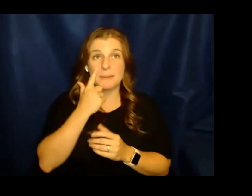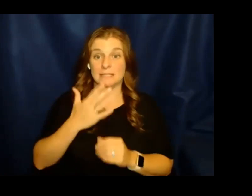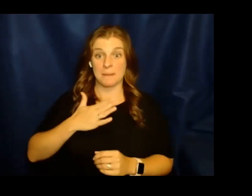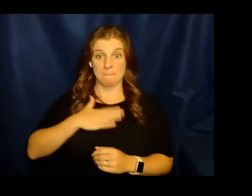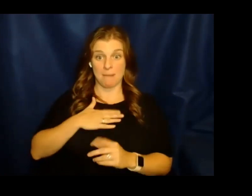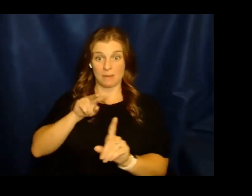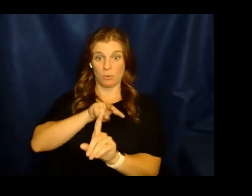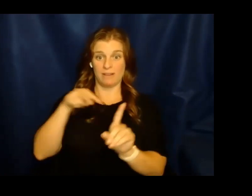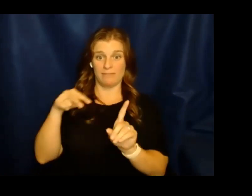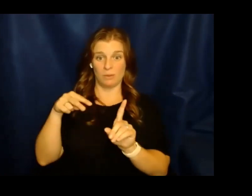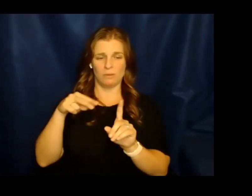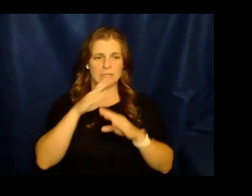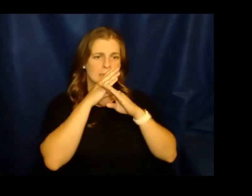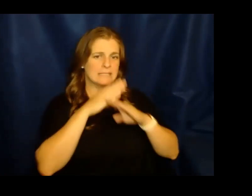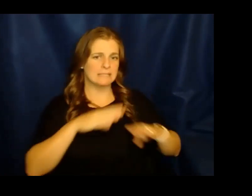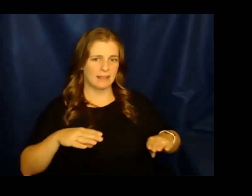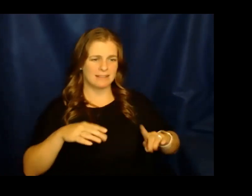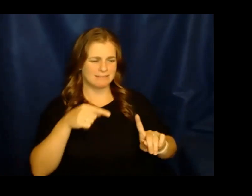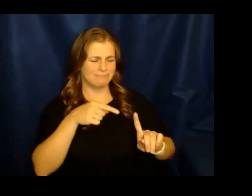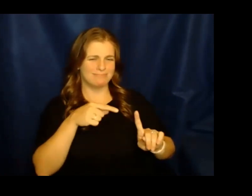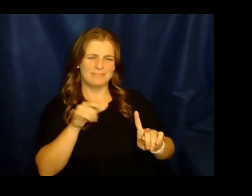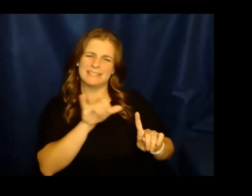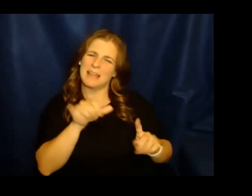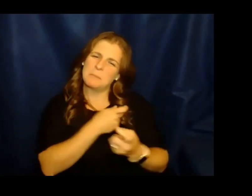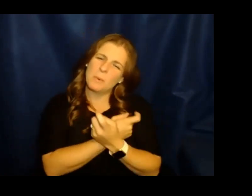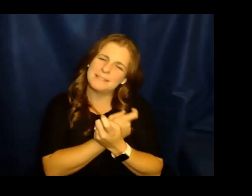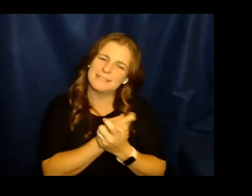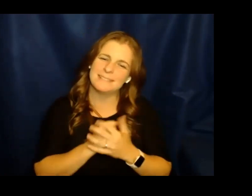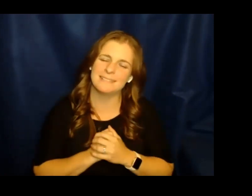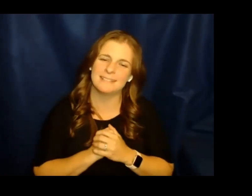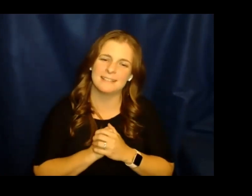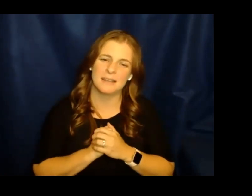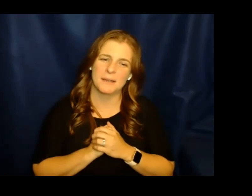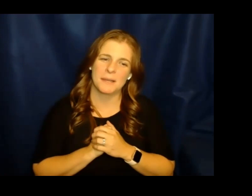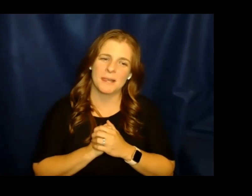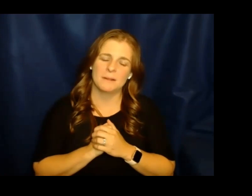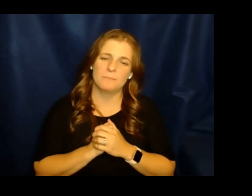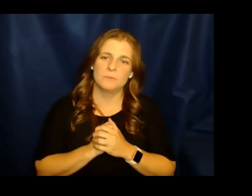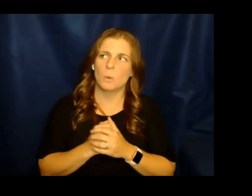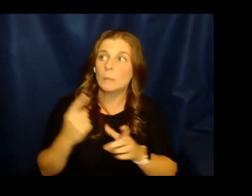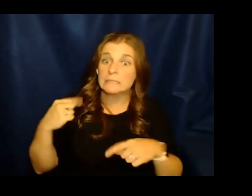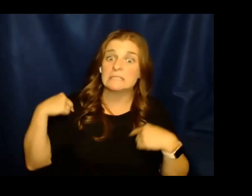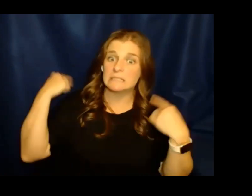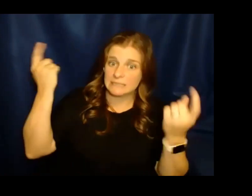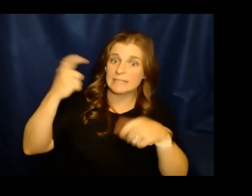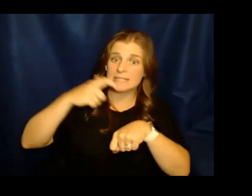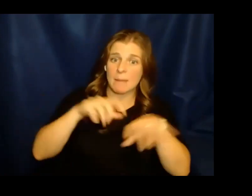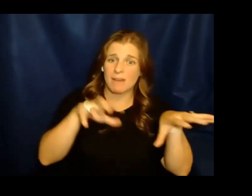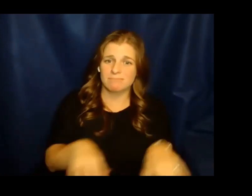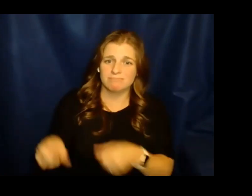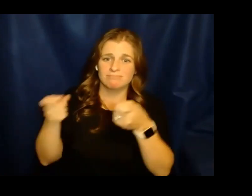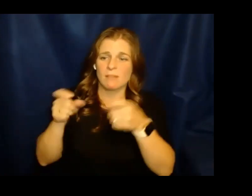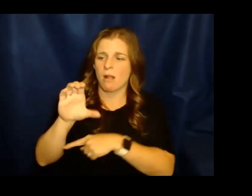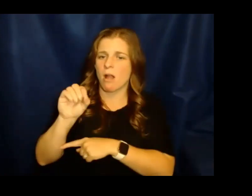is poison. And since the beginning of colonization, violence against